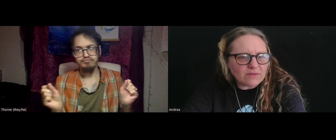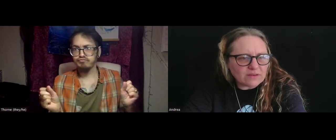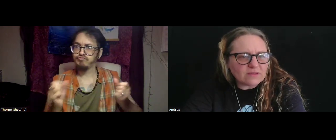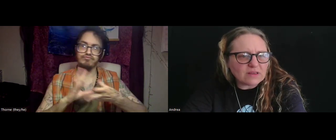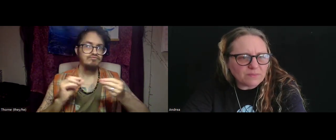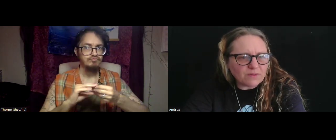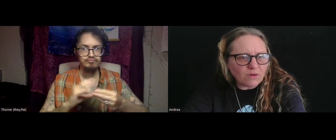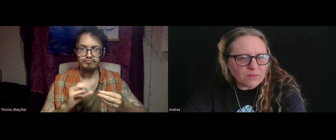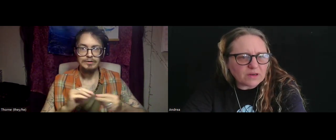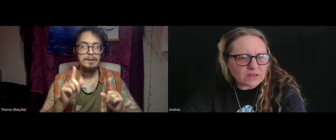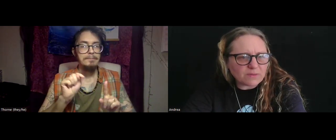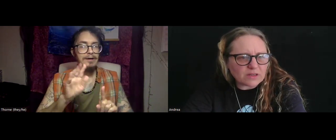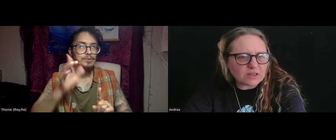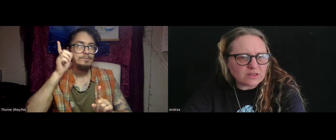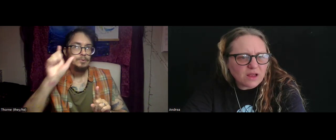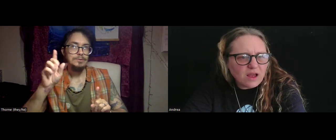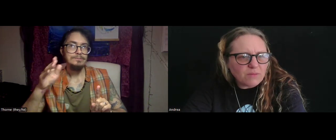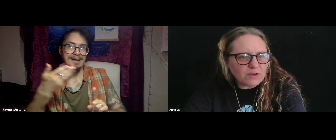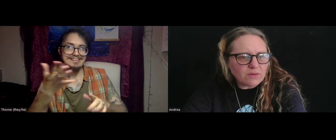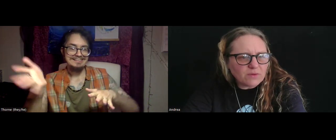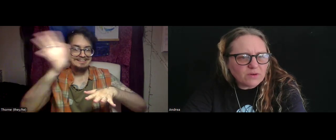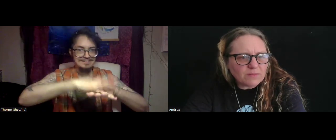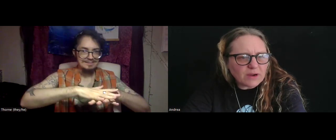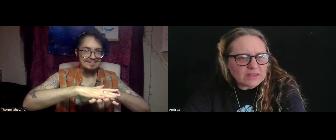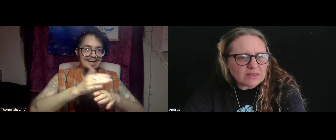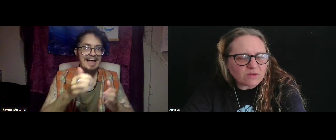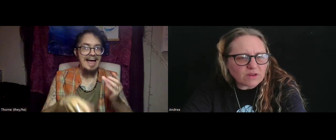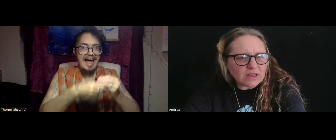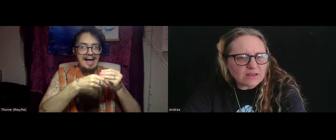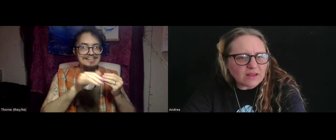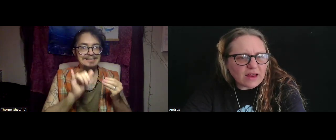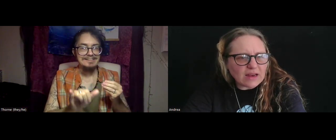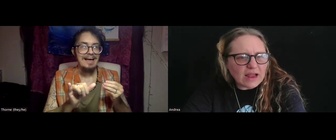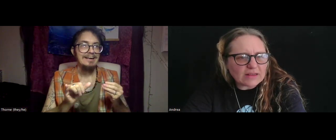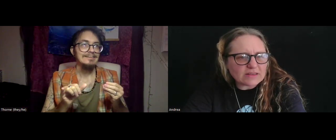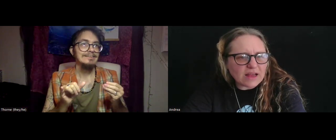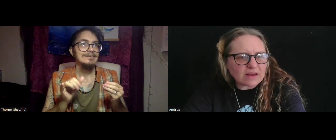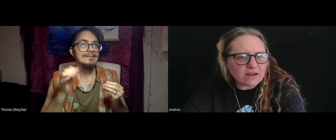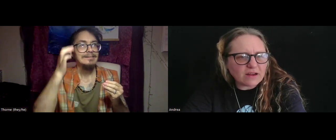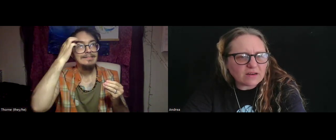these deep open expressions, but your moon in Pisces overlays on that and adds that kind